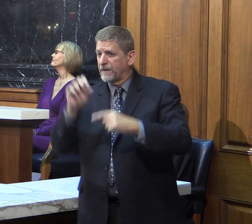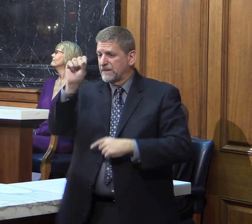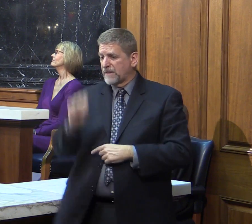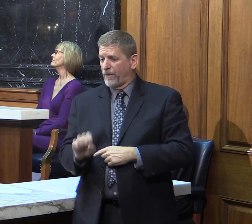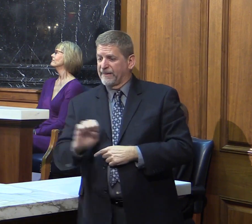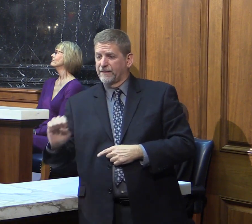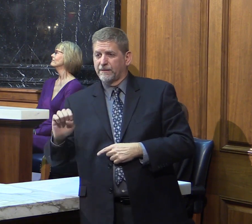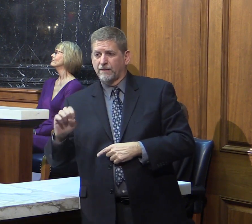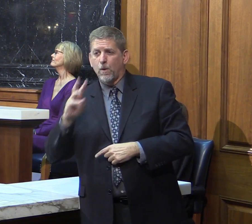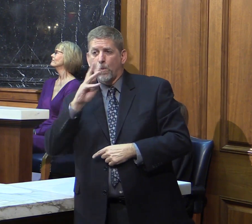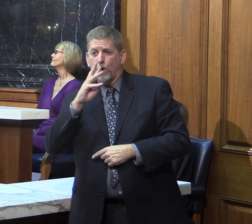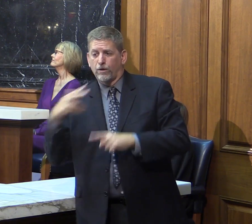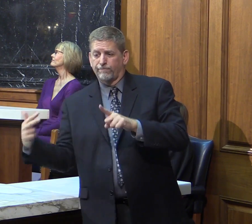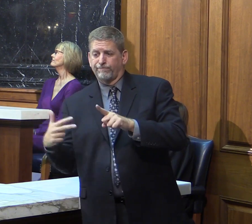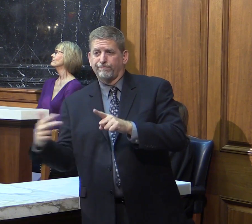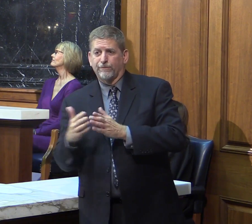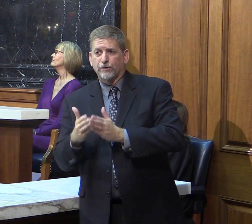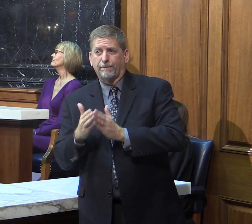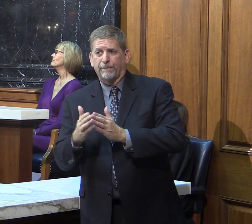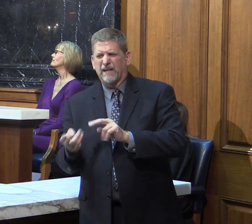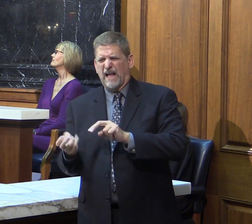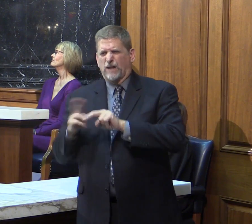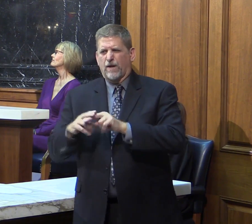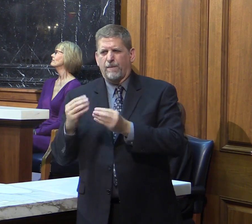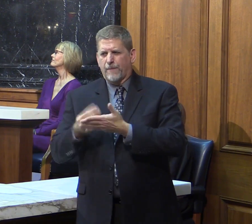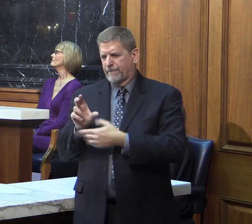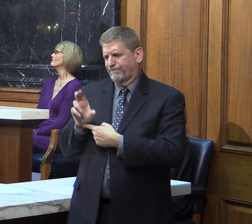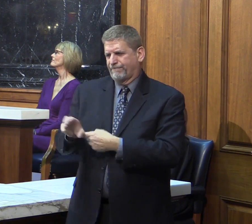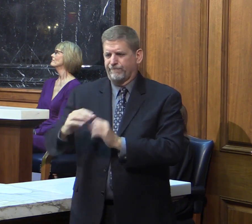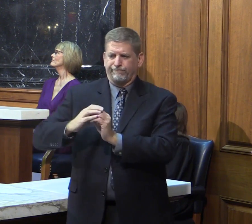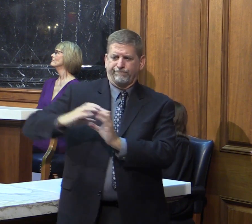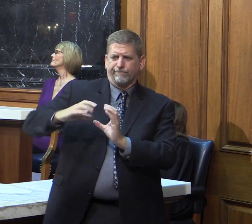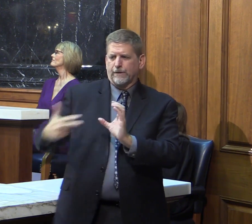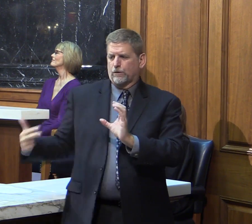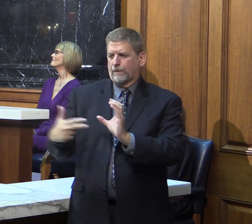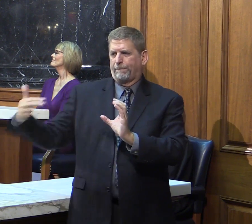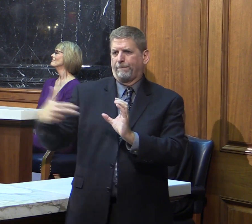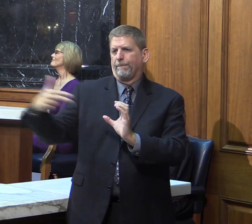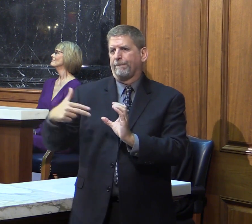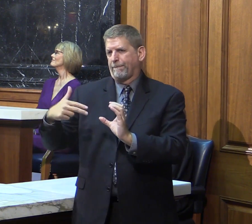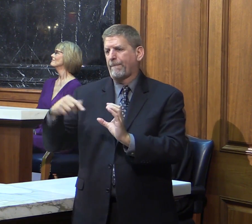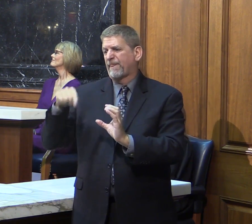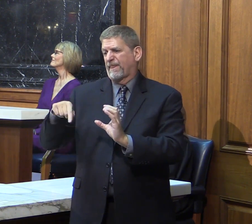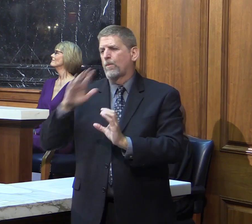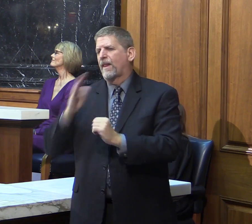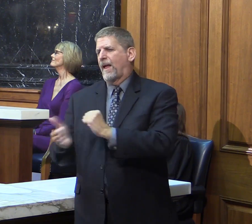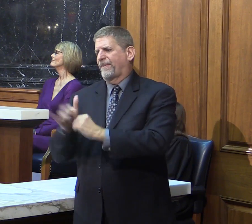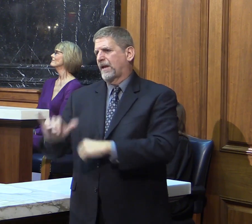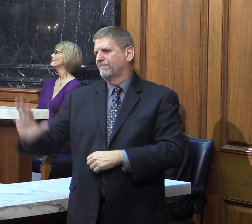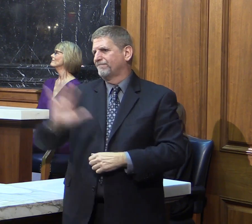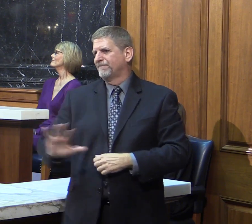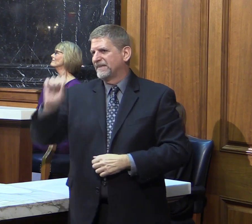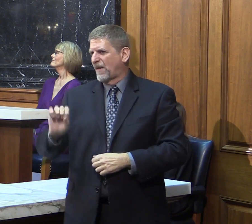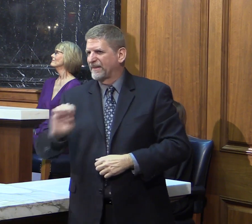help accelerate economic development and play to our strength in that beautiful part of our state. We also have the